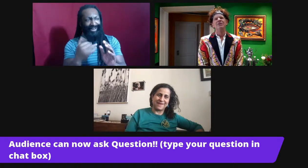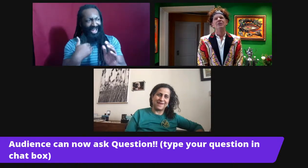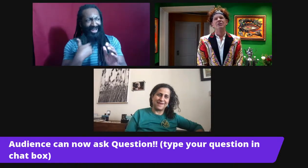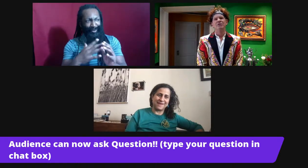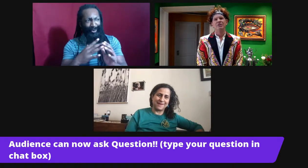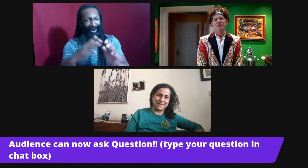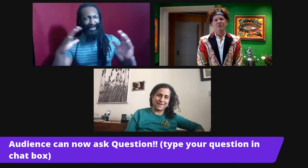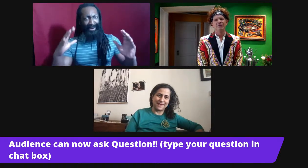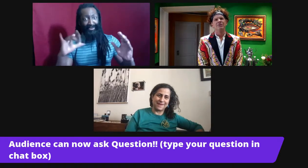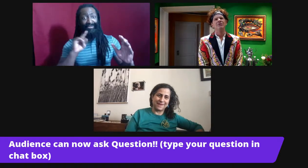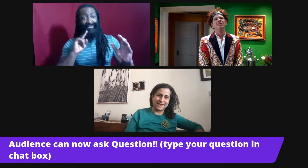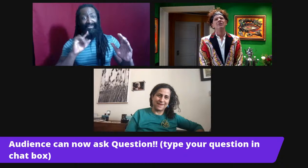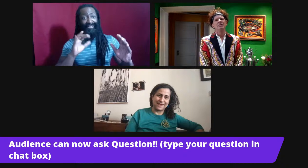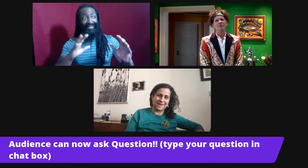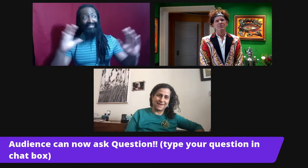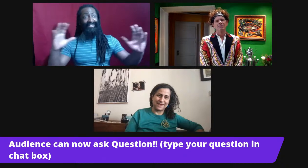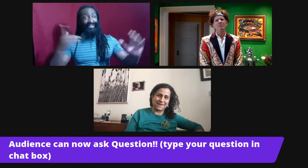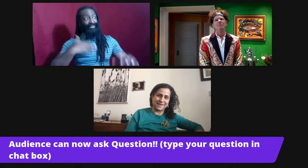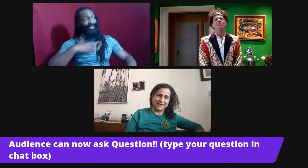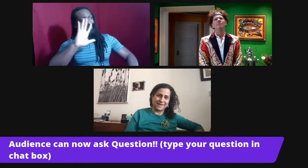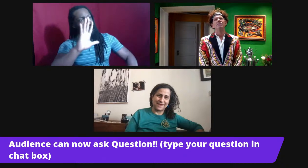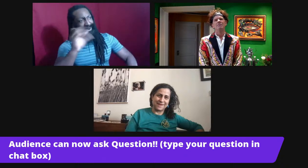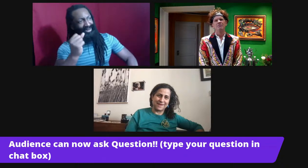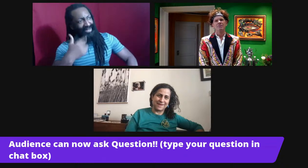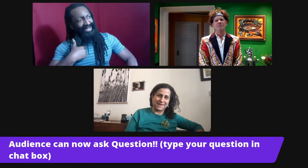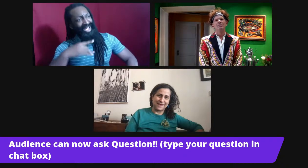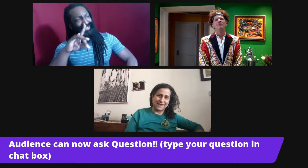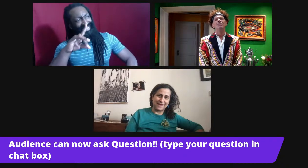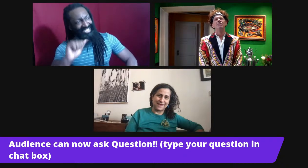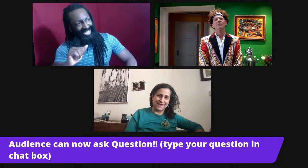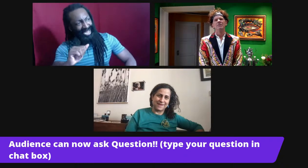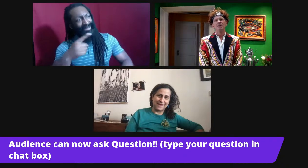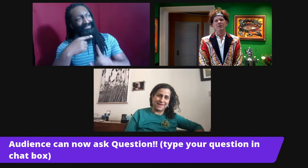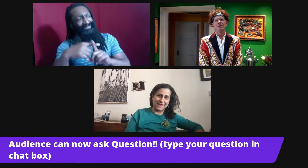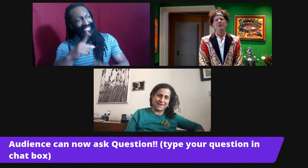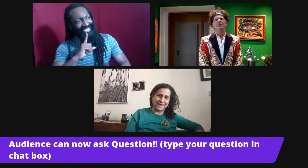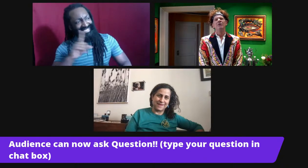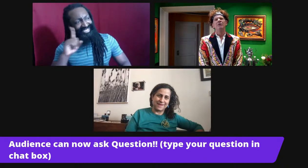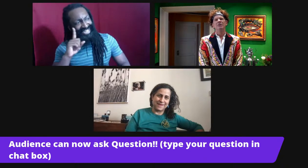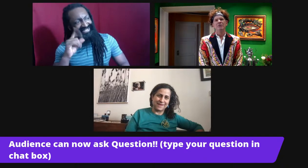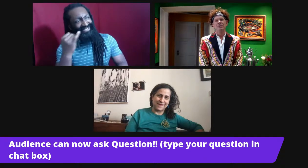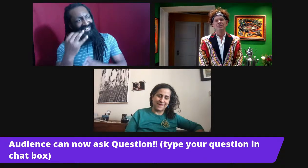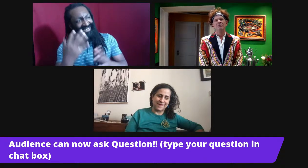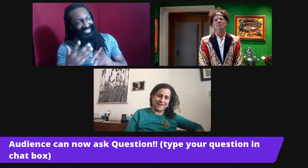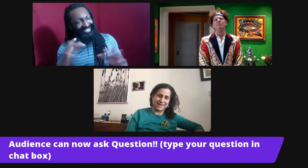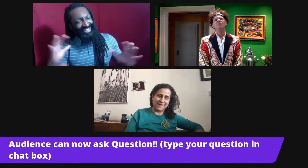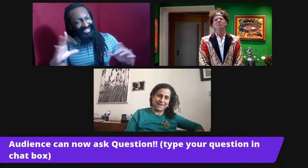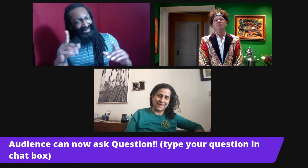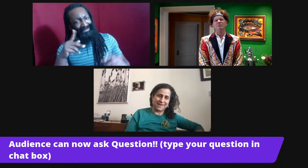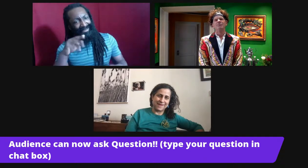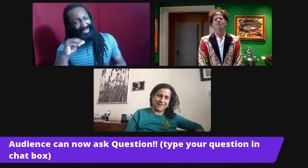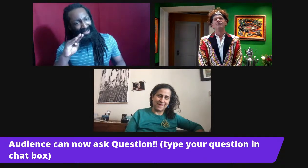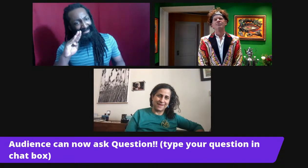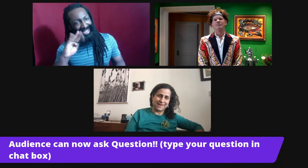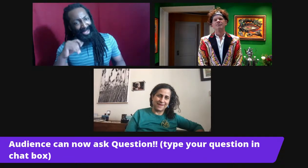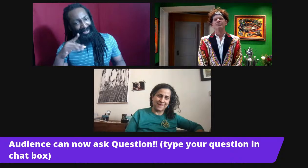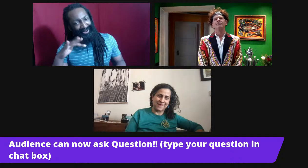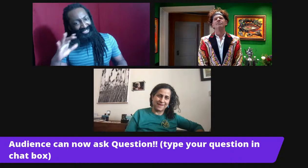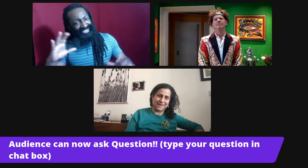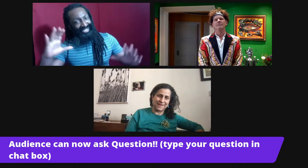you know, our art world, artists is a small world. So if I identify as just as one thing, then